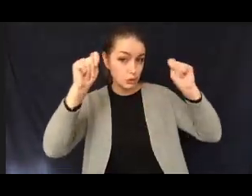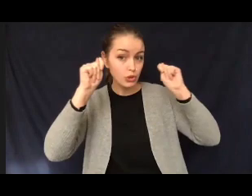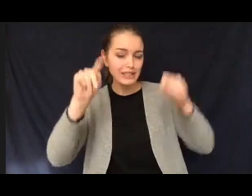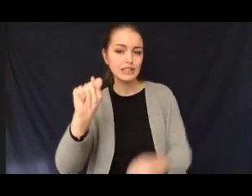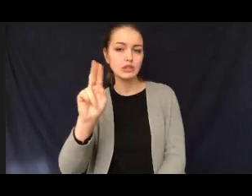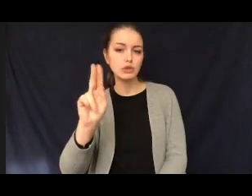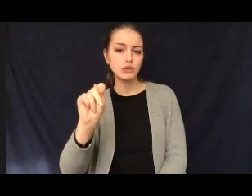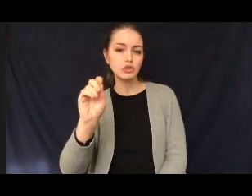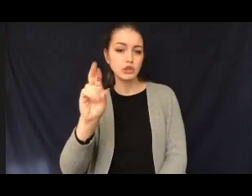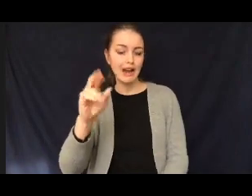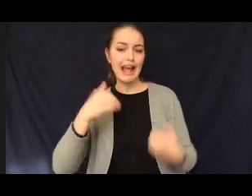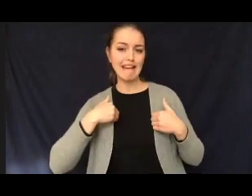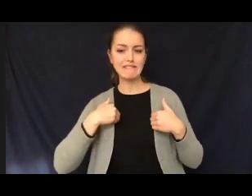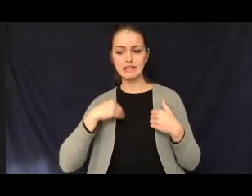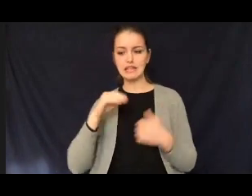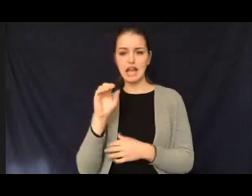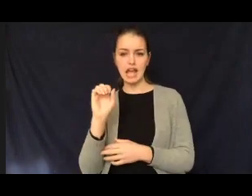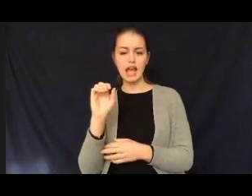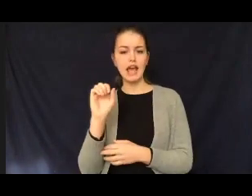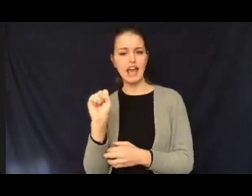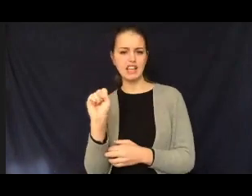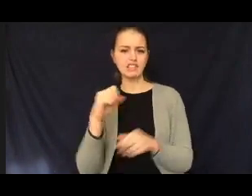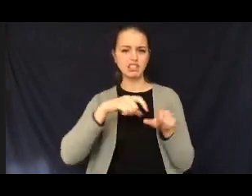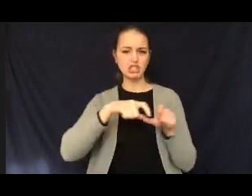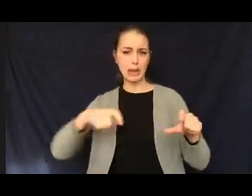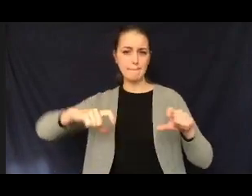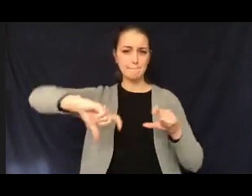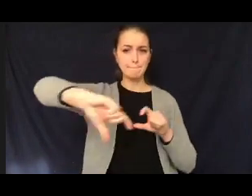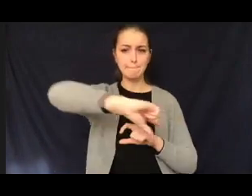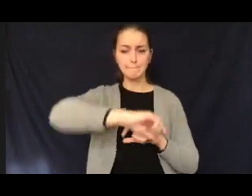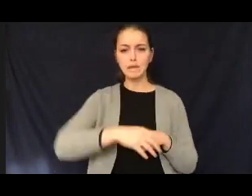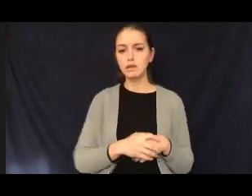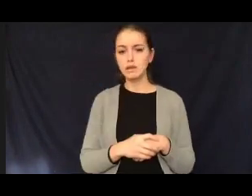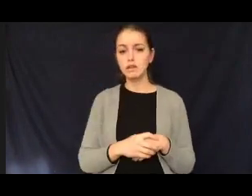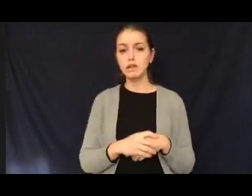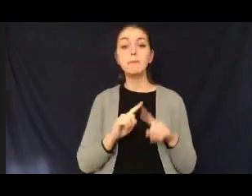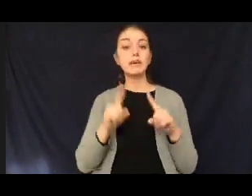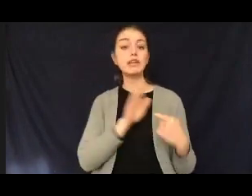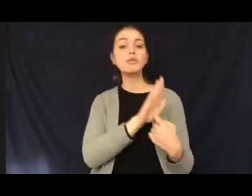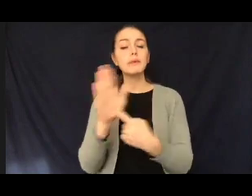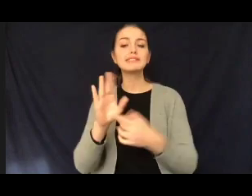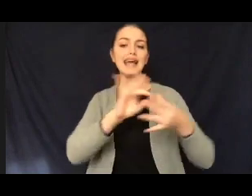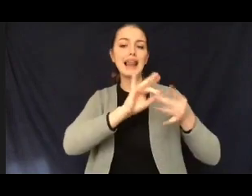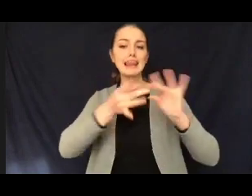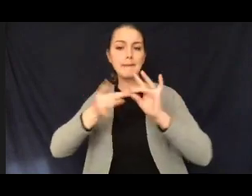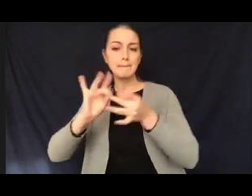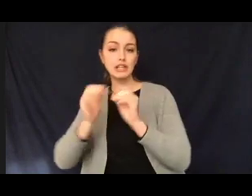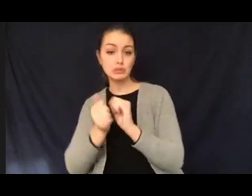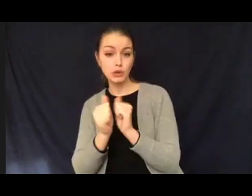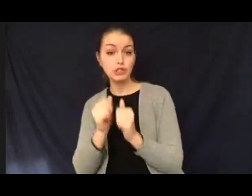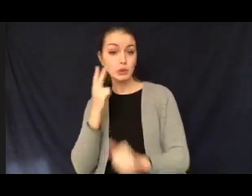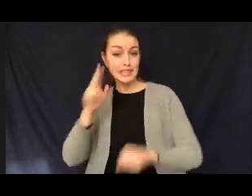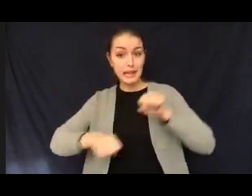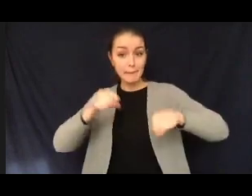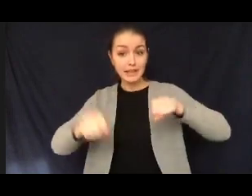and we're gonna get a little further away and look up at the etching so you can see them. But these represent Olympic sports. So this one looks like a bicycle, which obviously